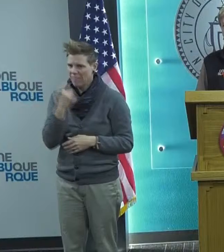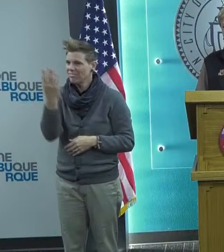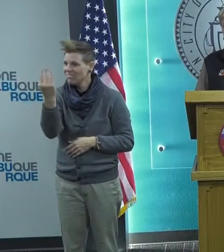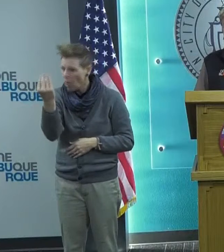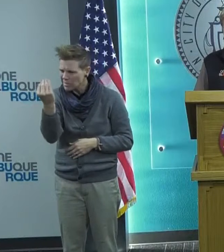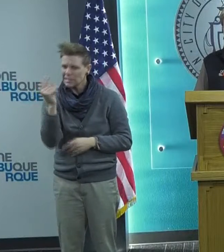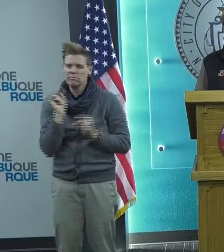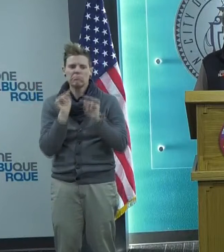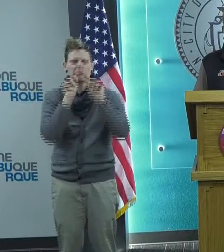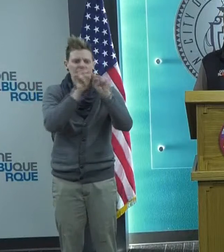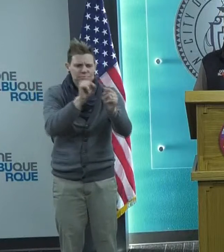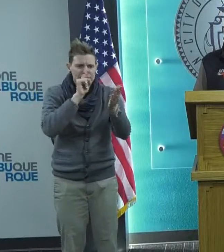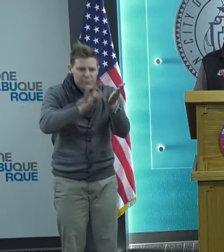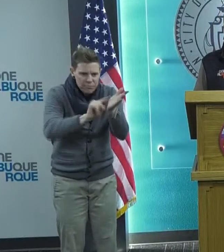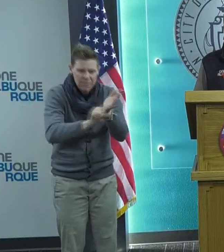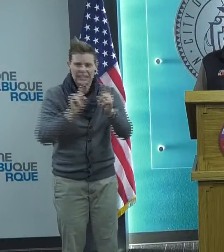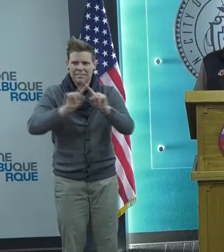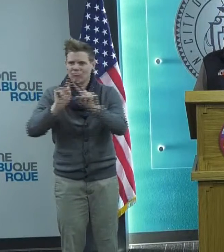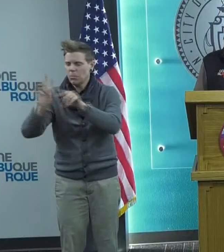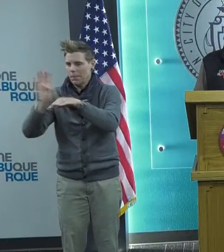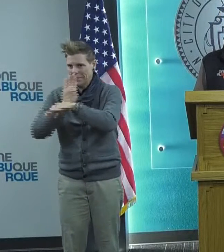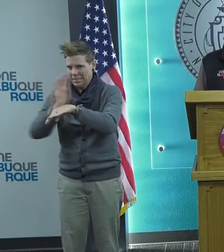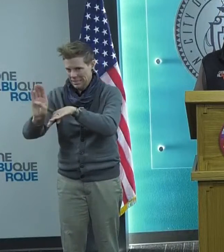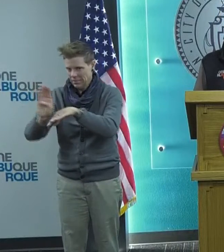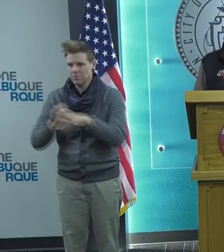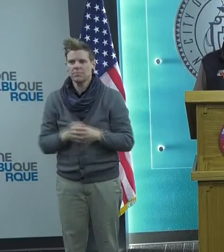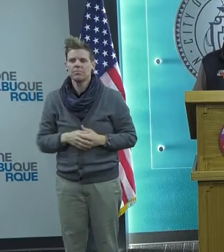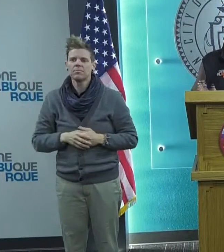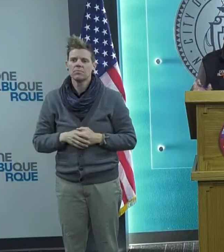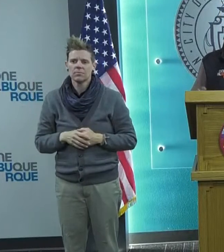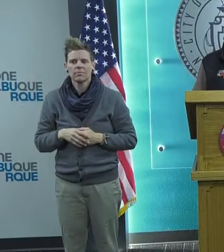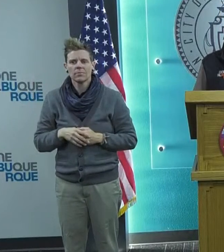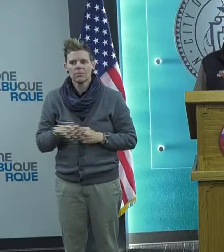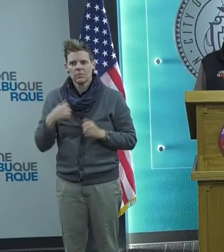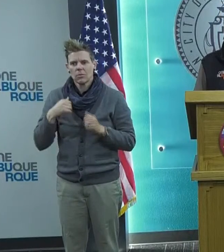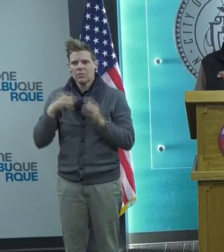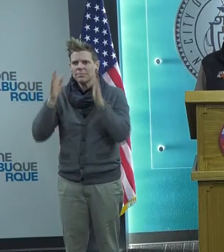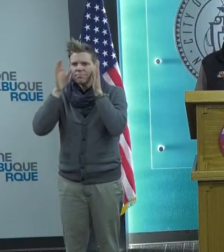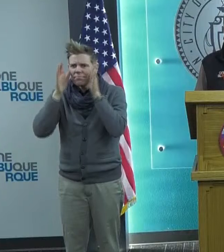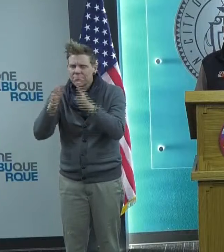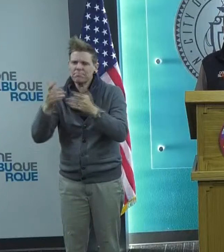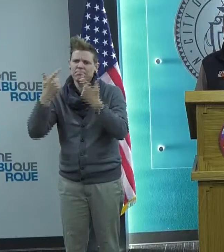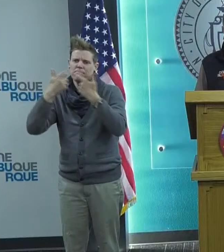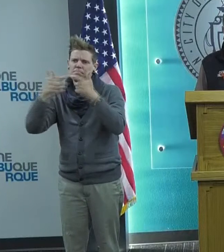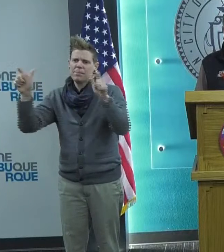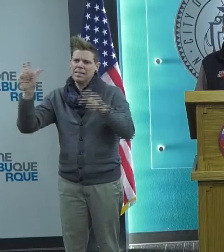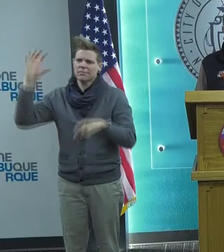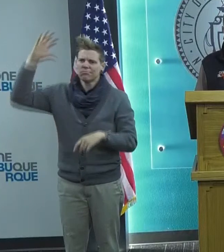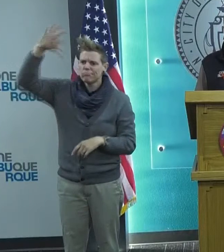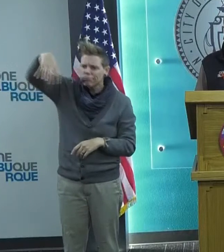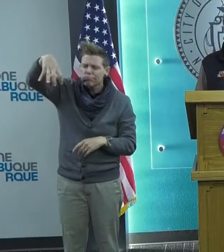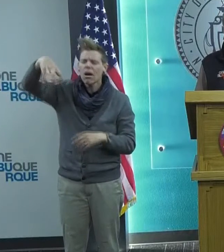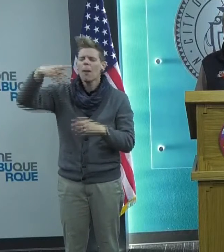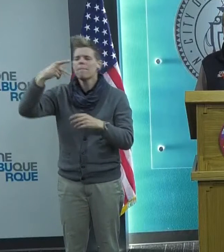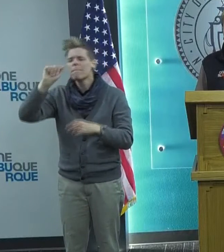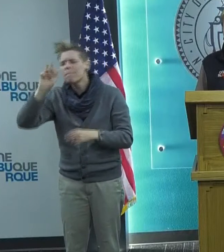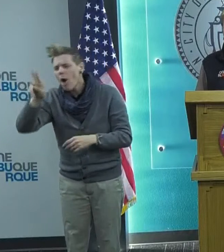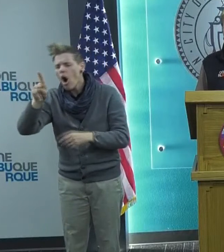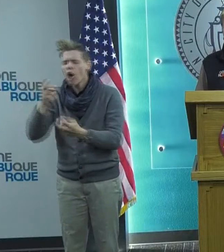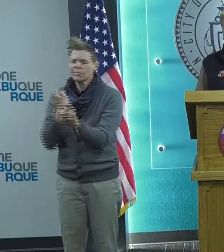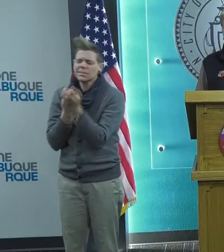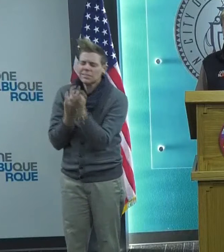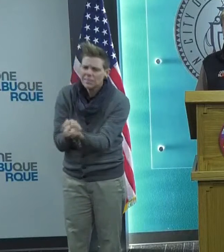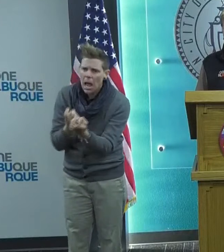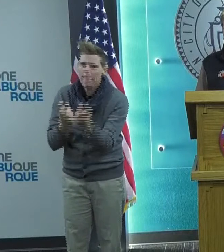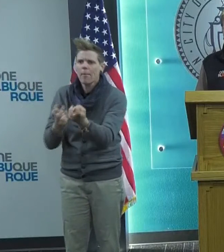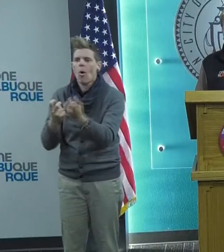of mass gatherings. We know a lot of people like to use those pavilions, but right now, again, it just it interferes with